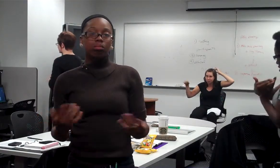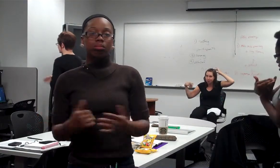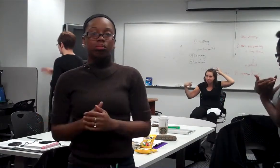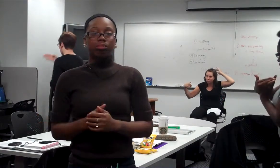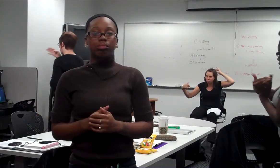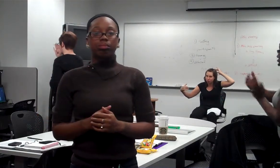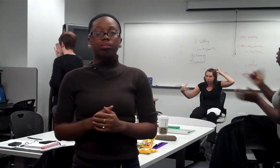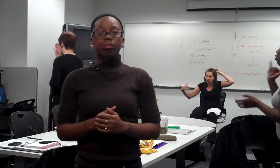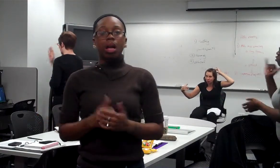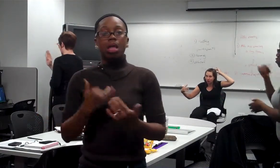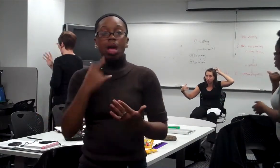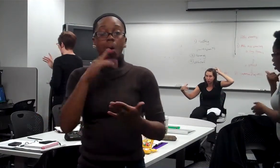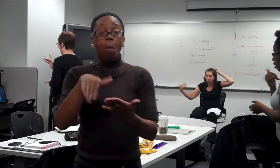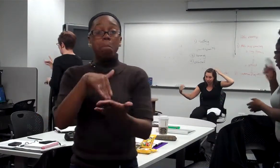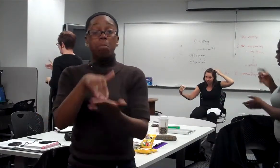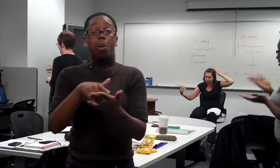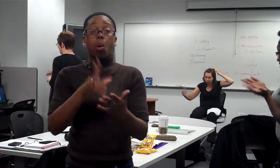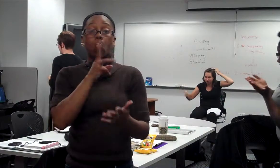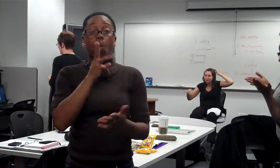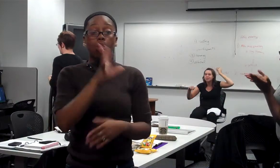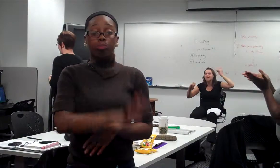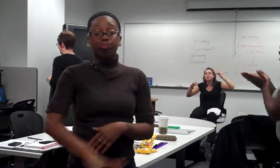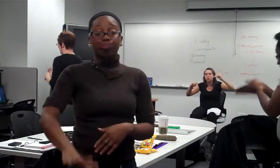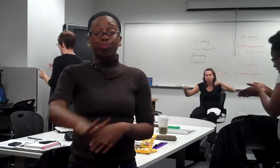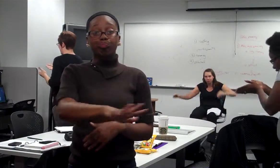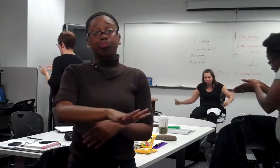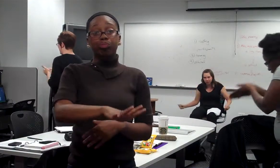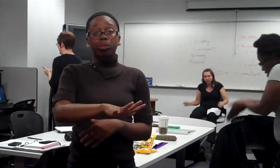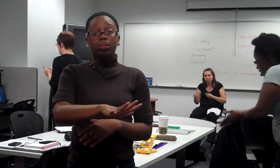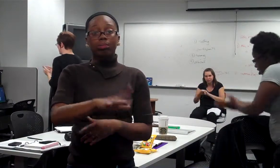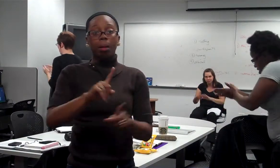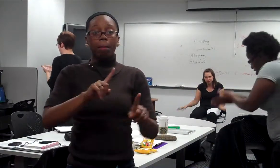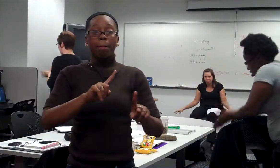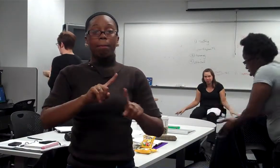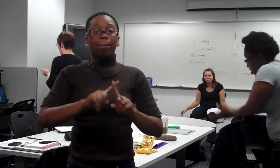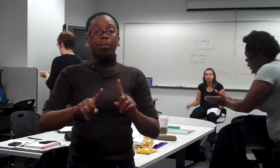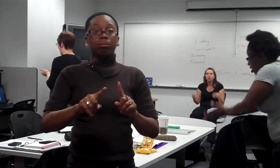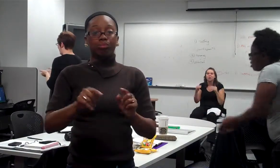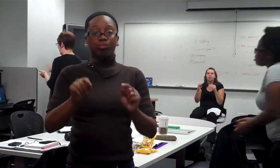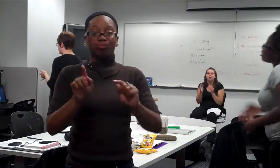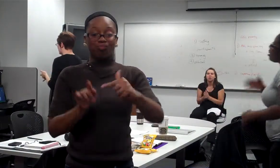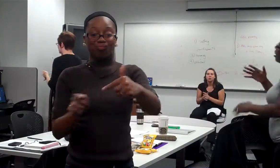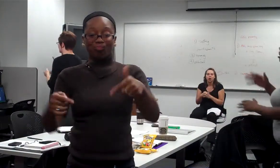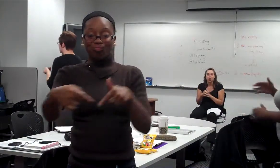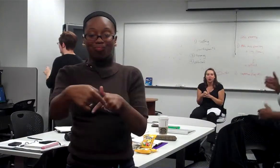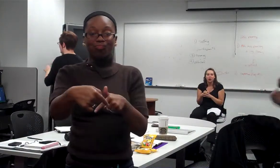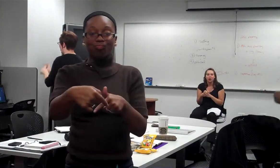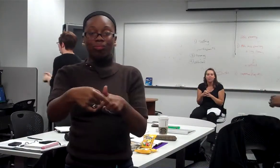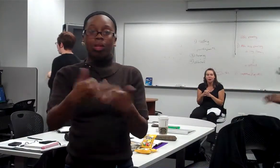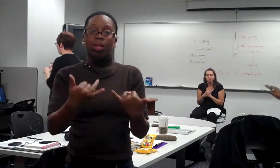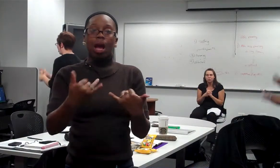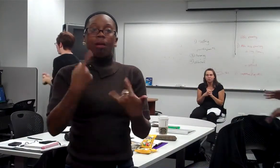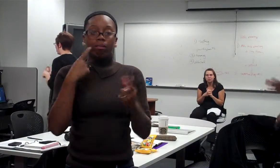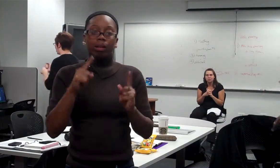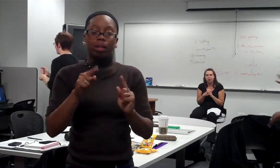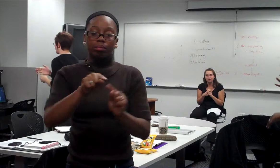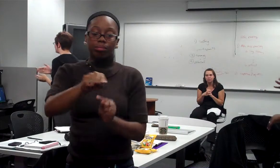the middle of a river on a boat going backwards. So I turn it rights itself. And then we see a sign that